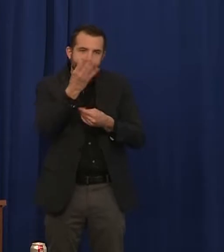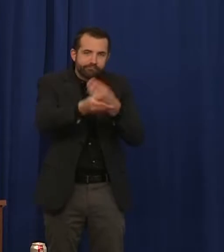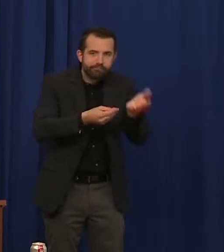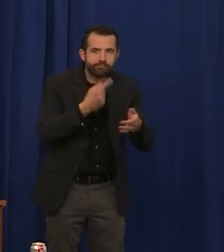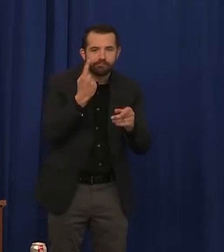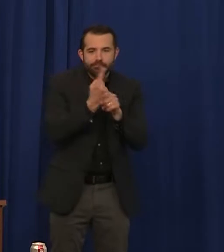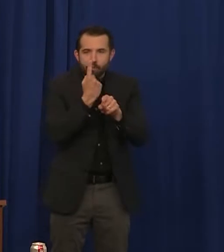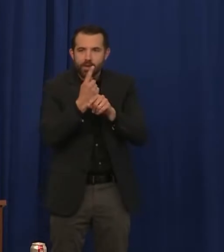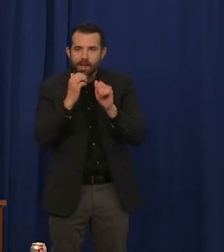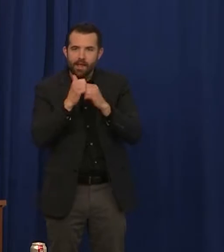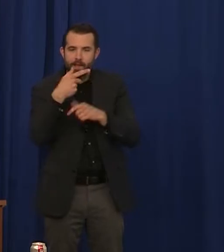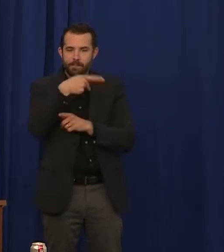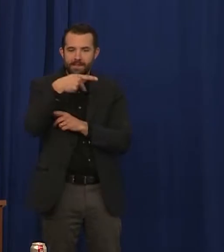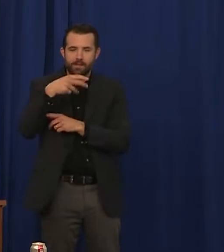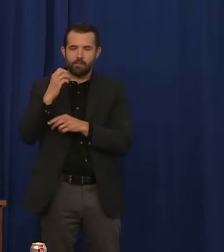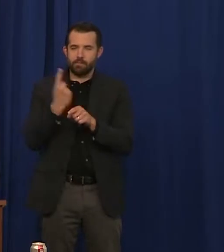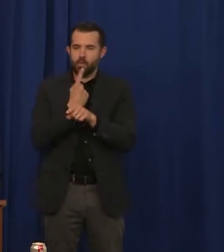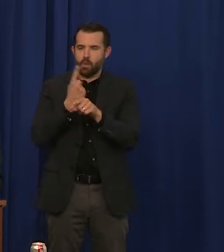PPE.